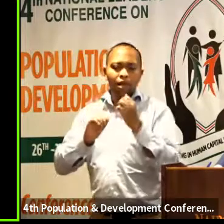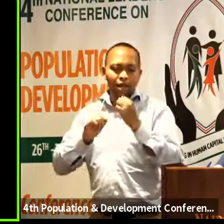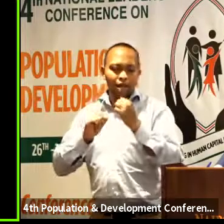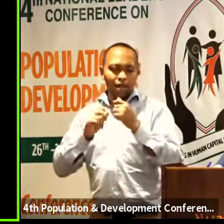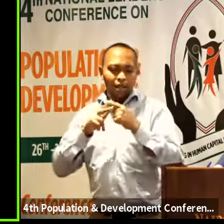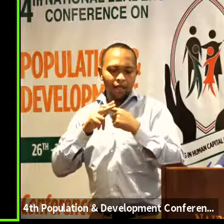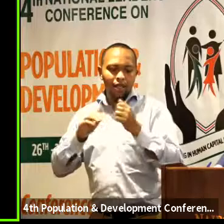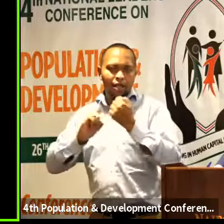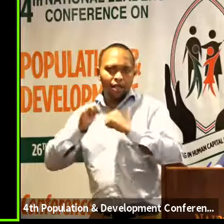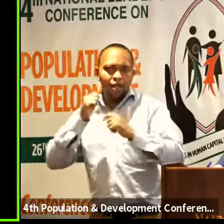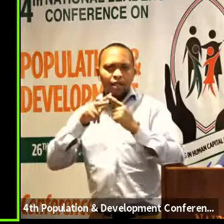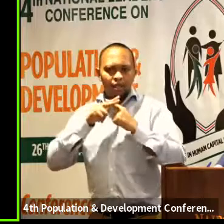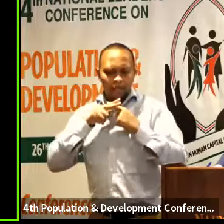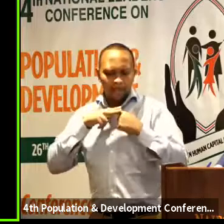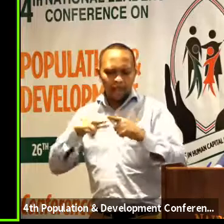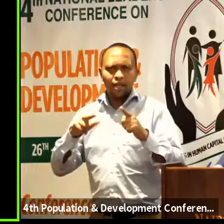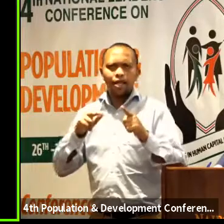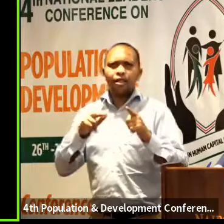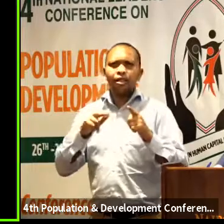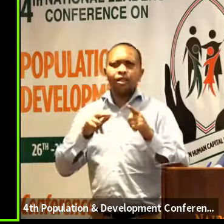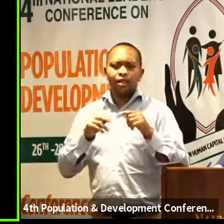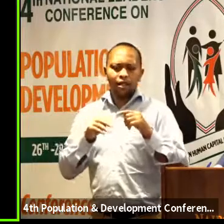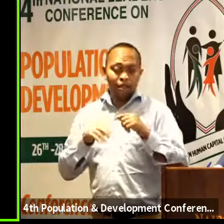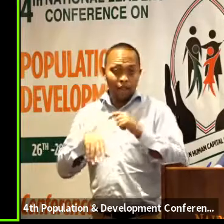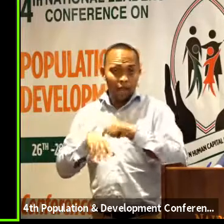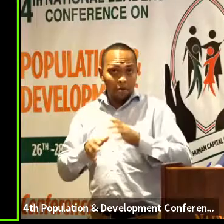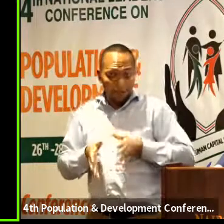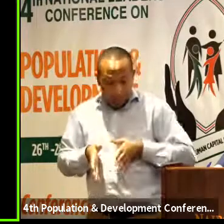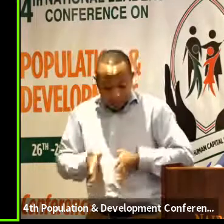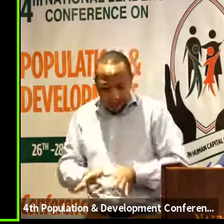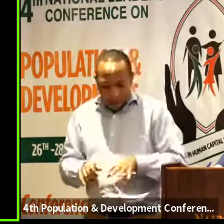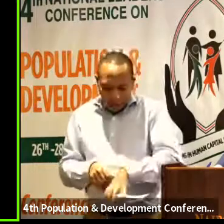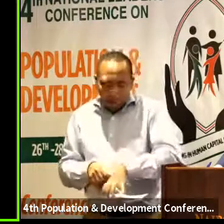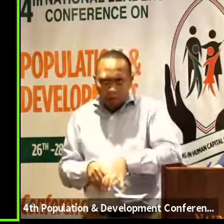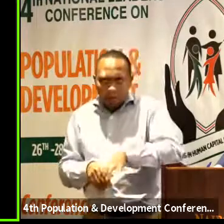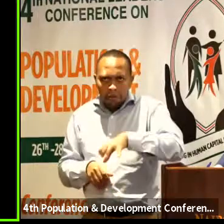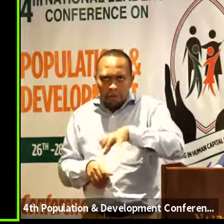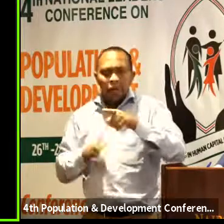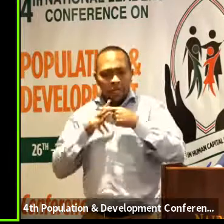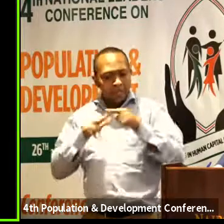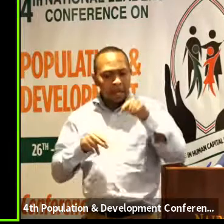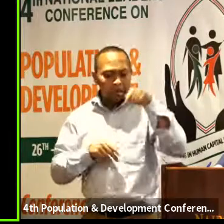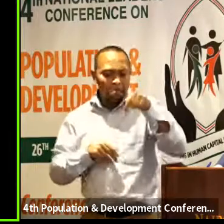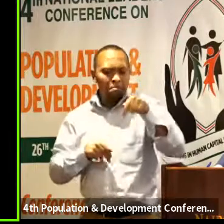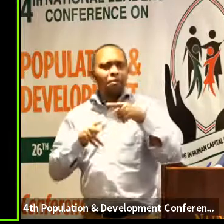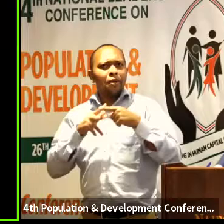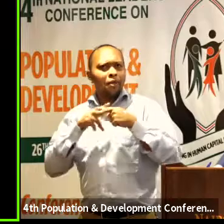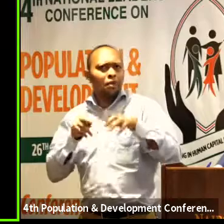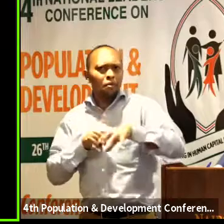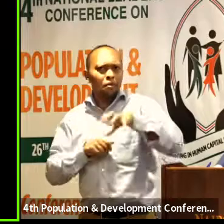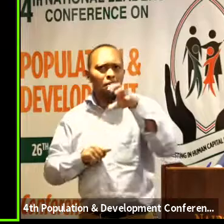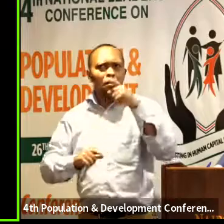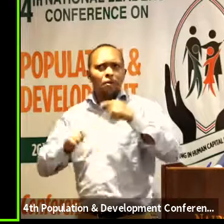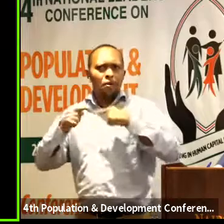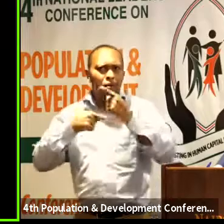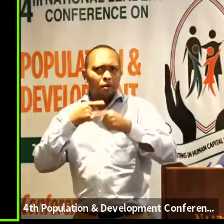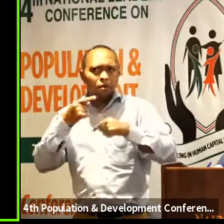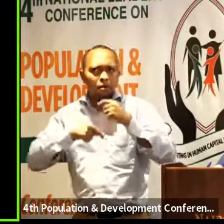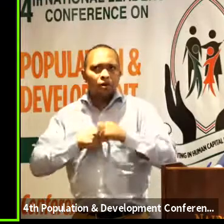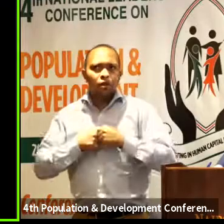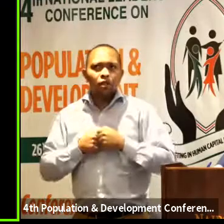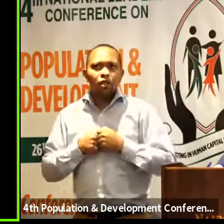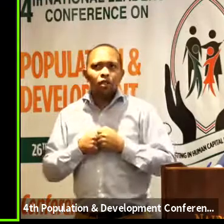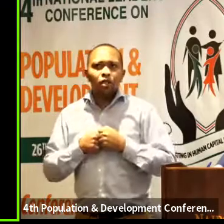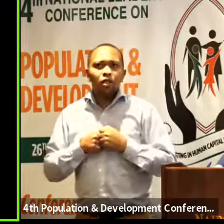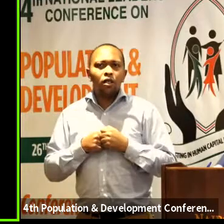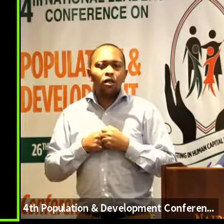pre-conception. But malnutrition, as has been discussed in other channels, in other sessions also, is a strong contributor to our nation